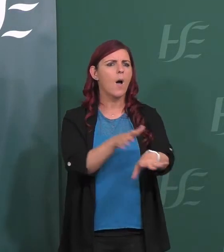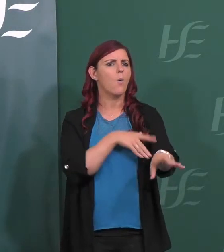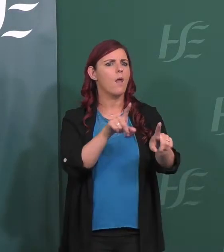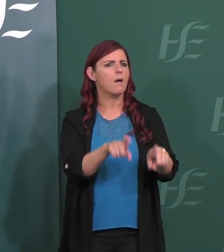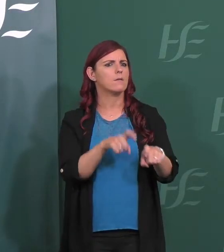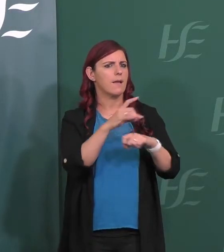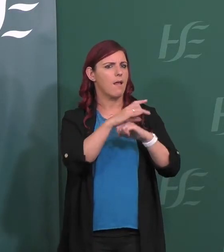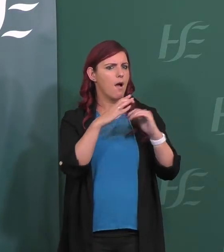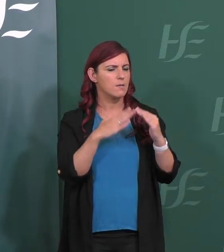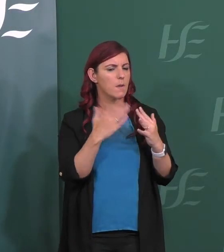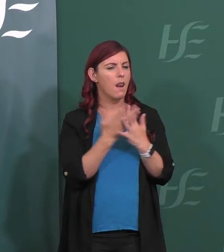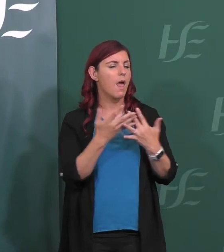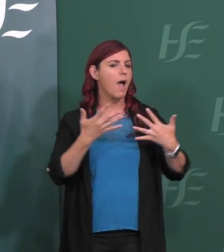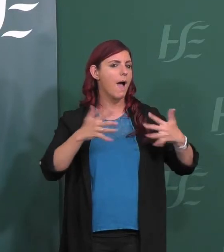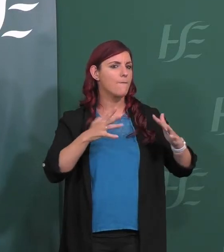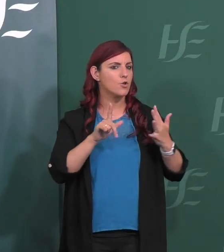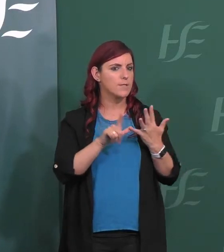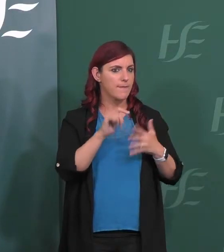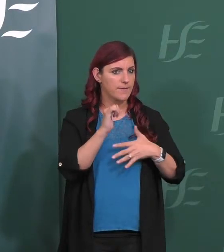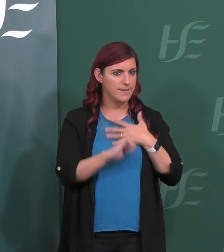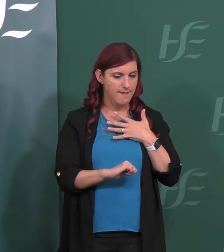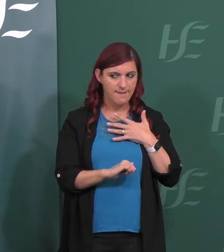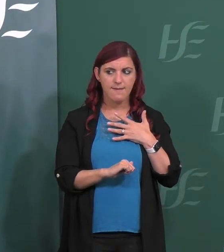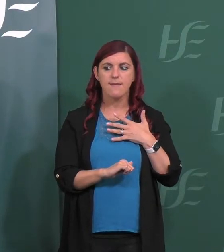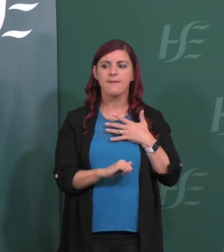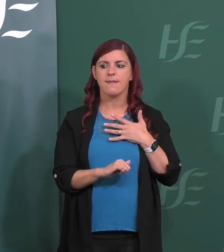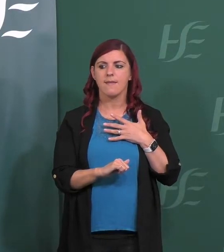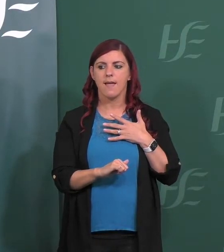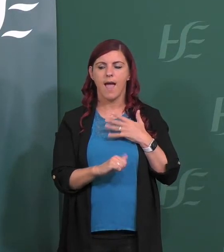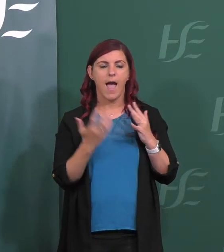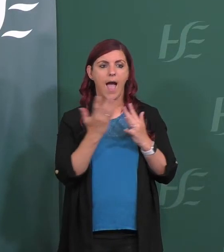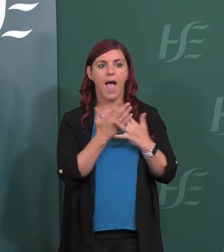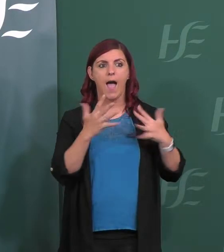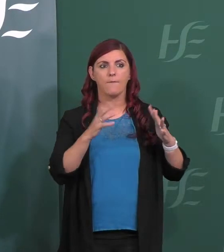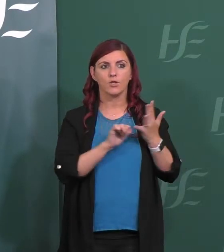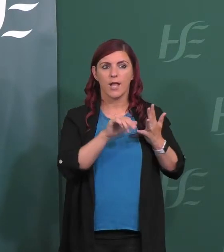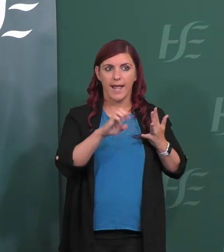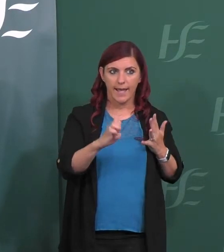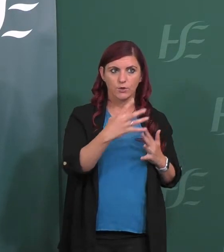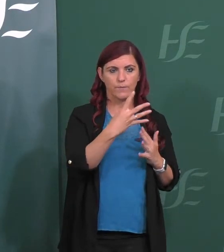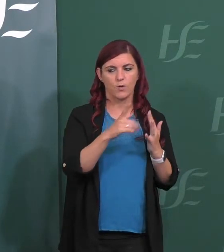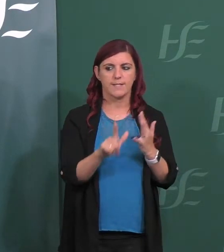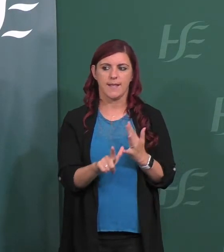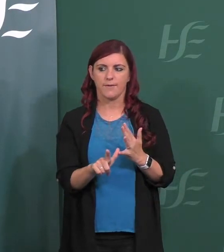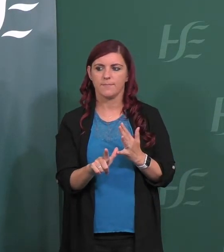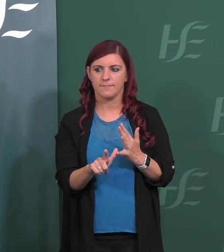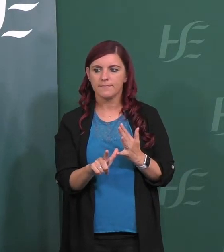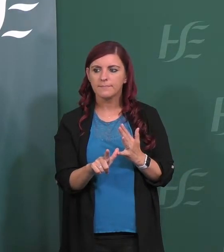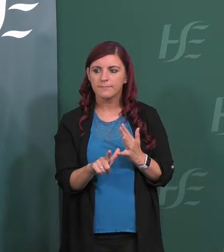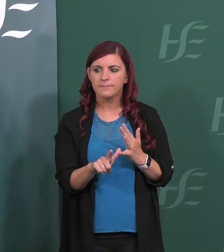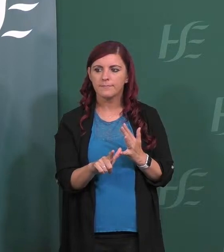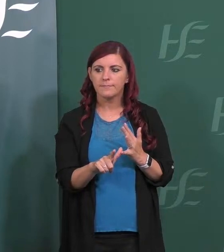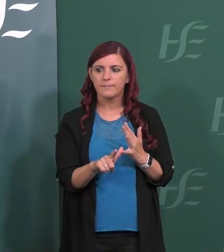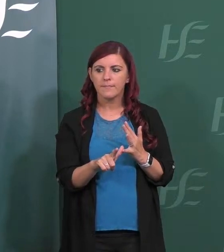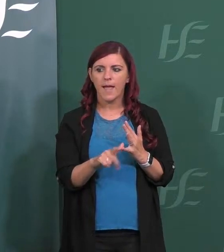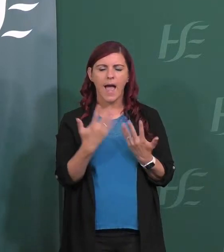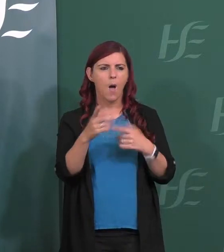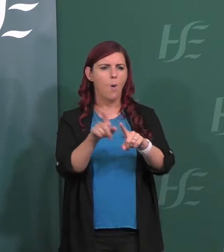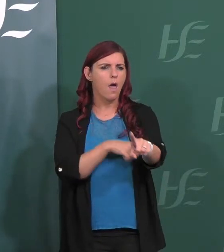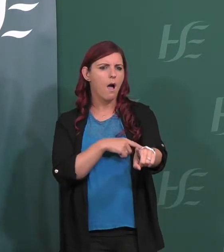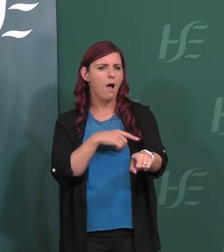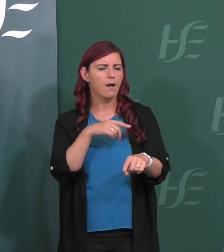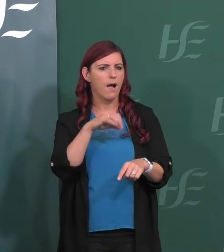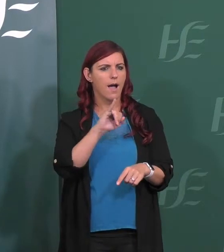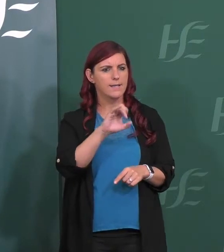at 7 days, and the average age is 47. And length of stay in ICU, the average